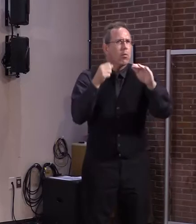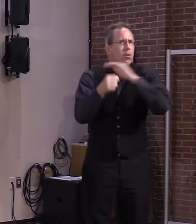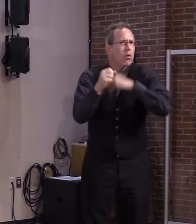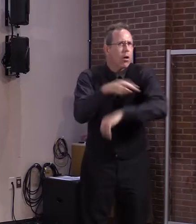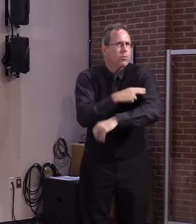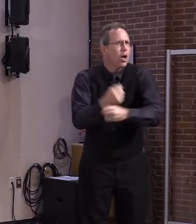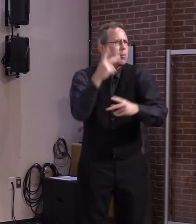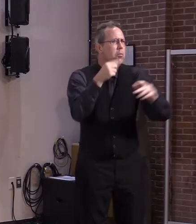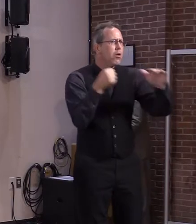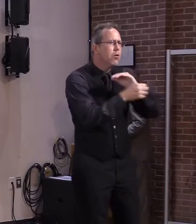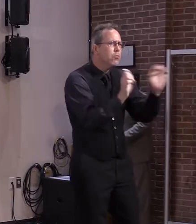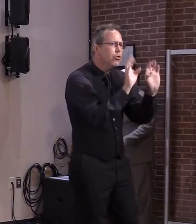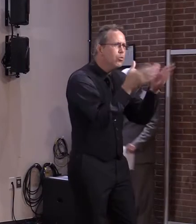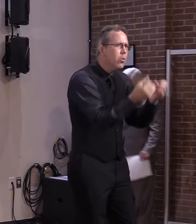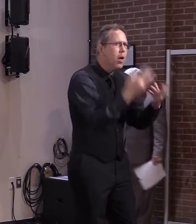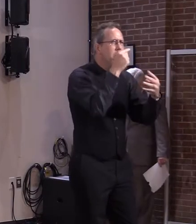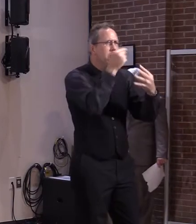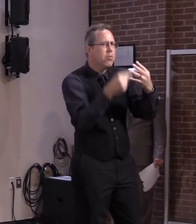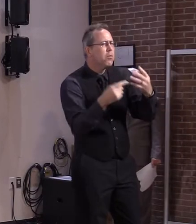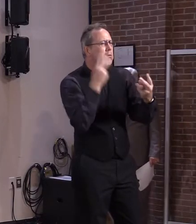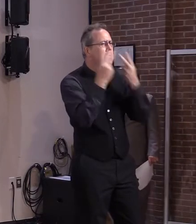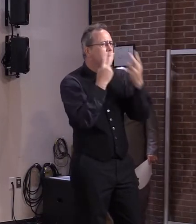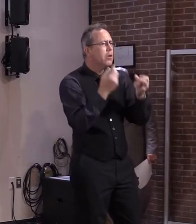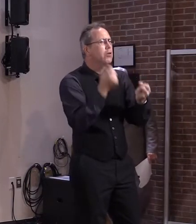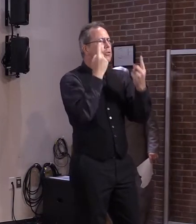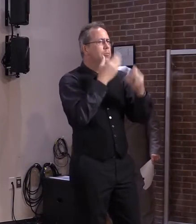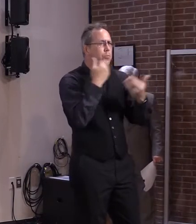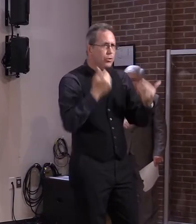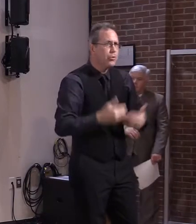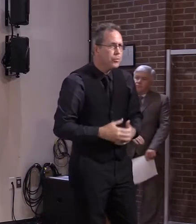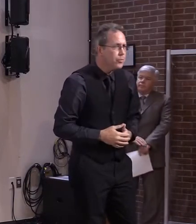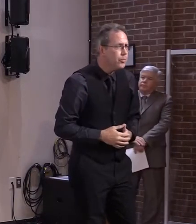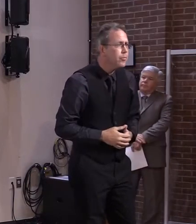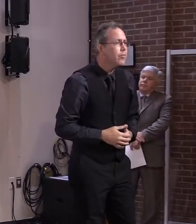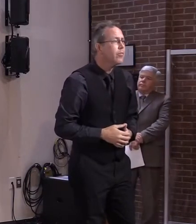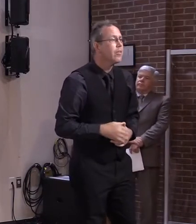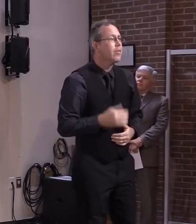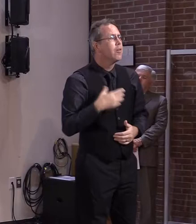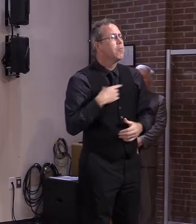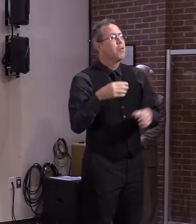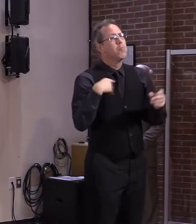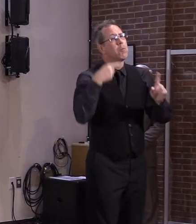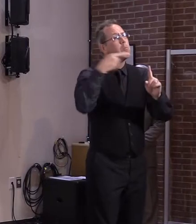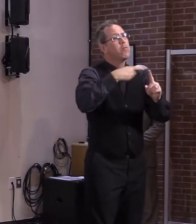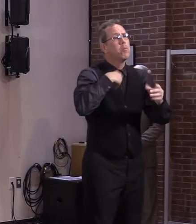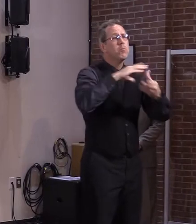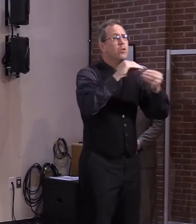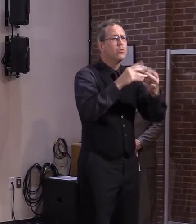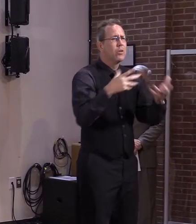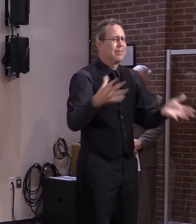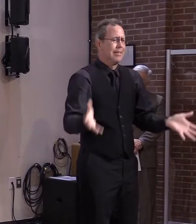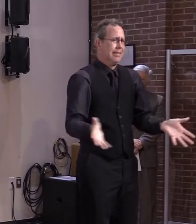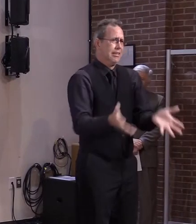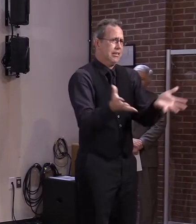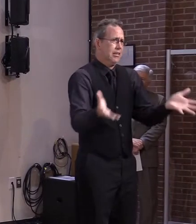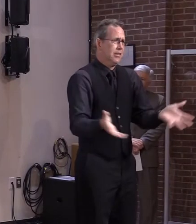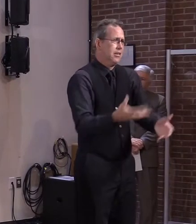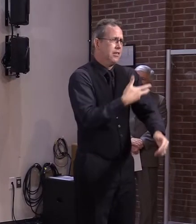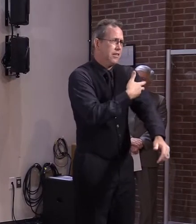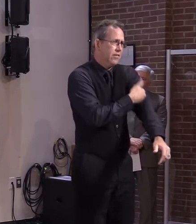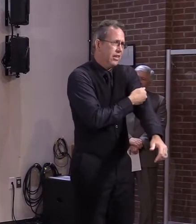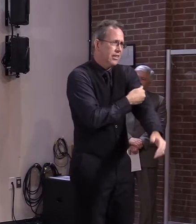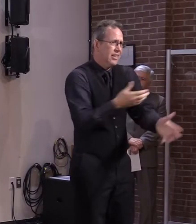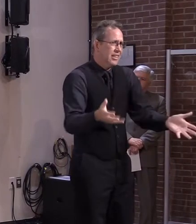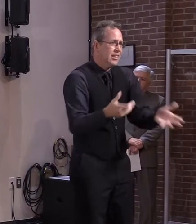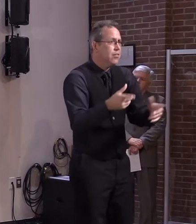vaccinated. Watch the health department guidance and pay attention to what you're doing so we can get through this Delta